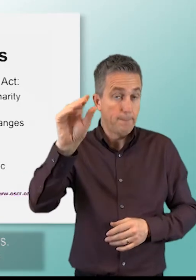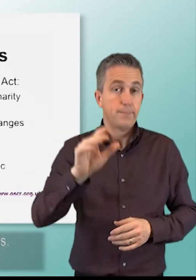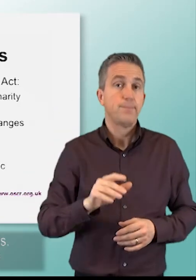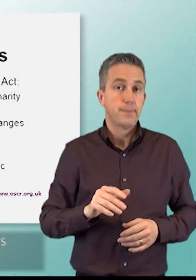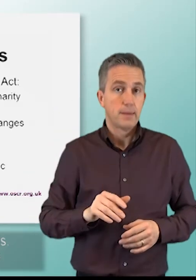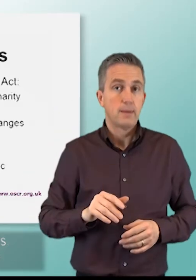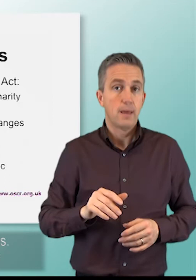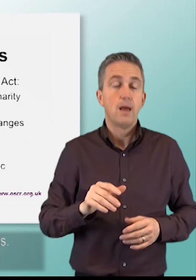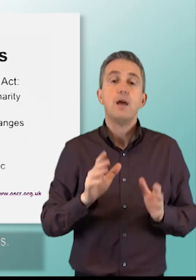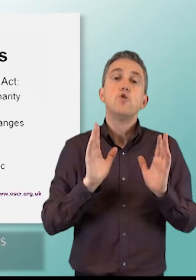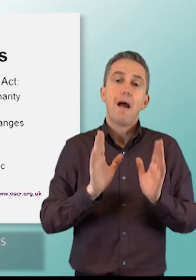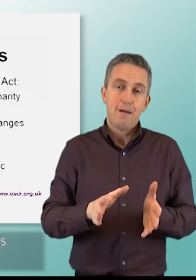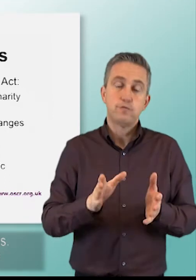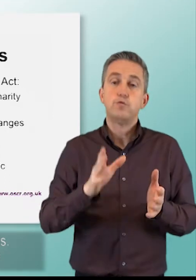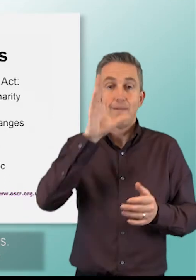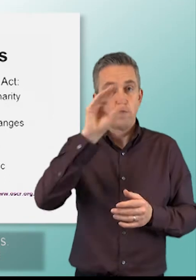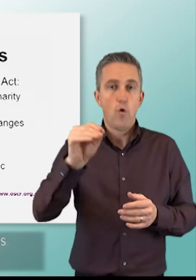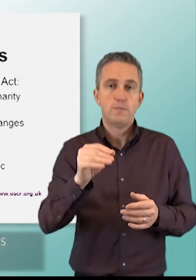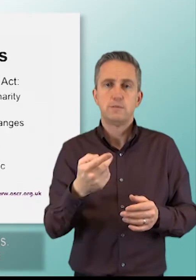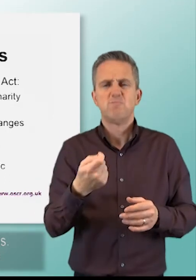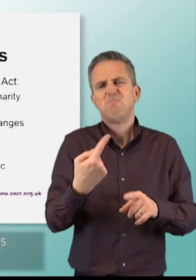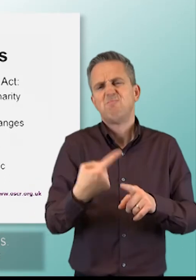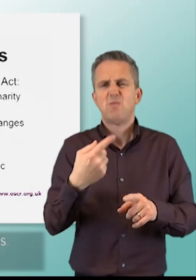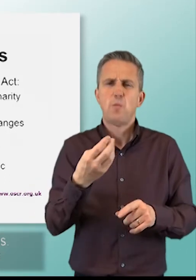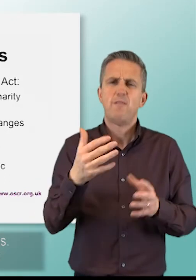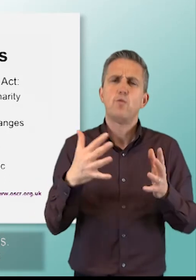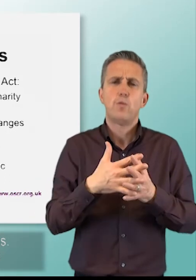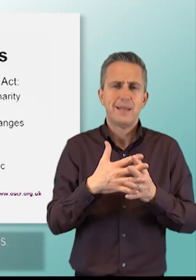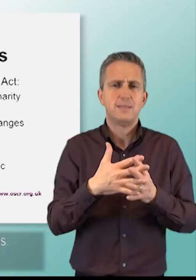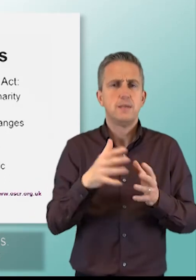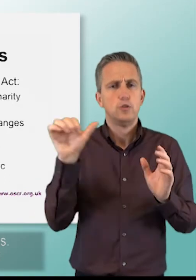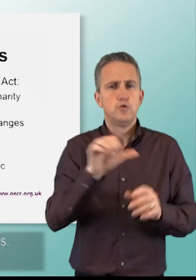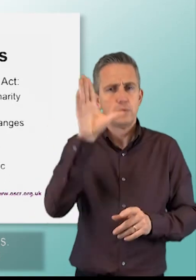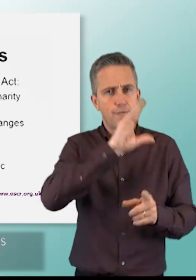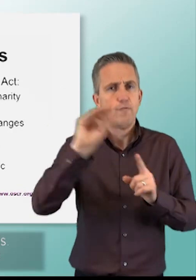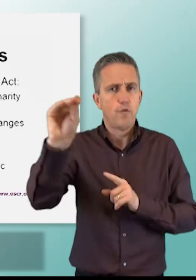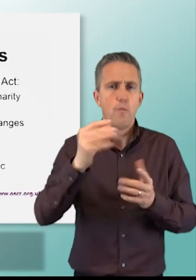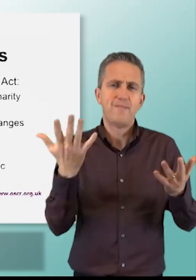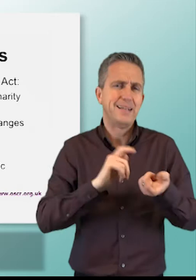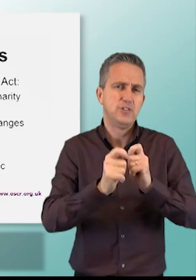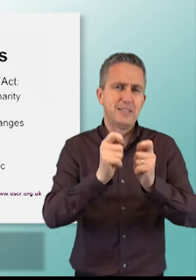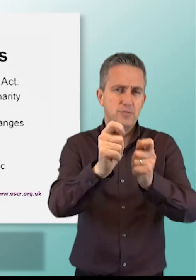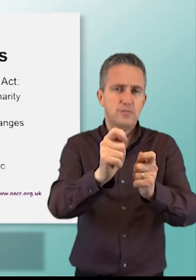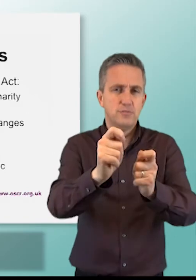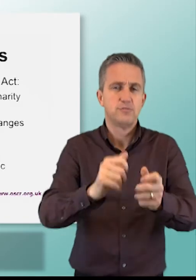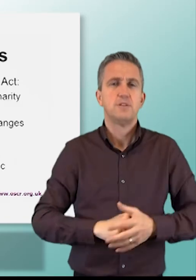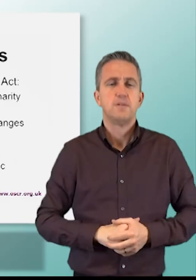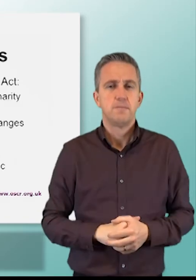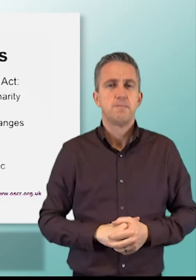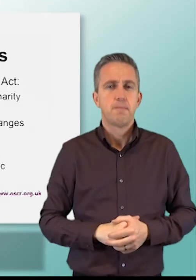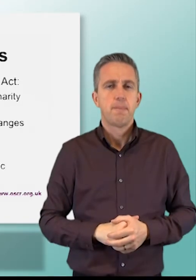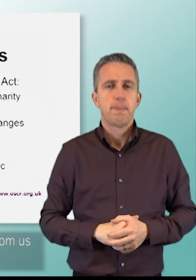that the notification comes to us on a timely basis. So I would suggest that means within a few weeks of the change having actually happened at the